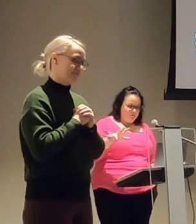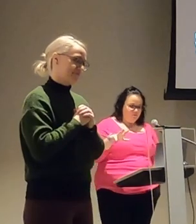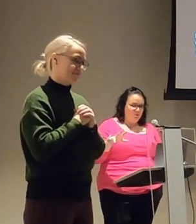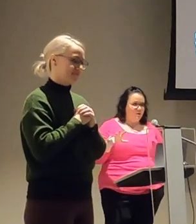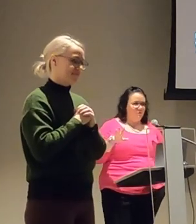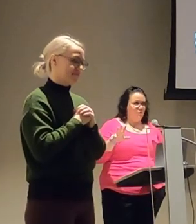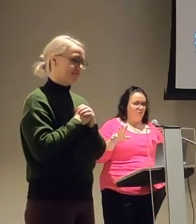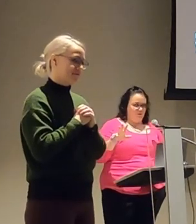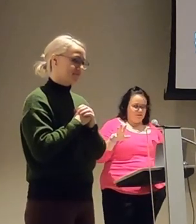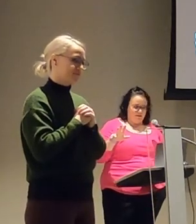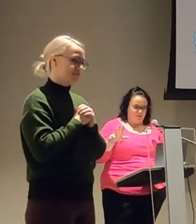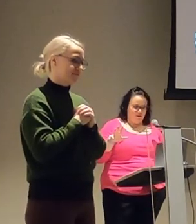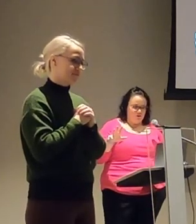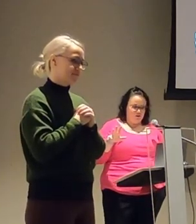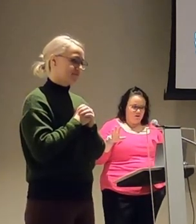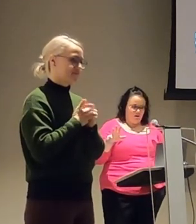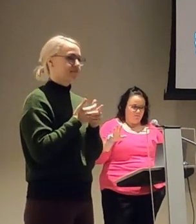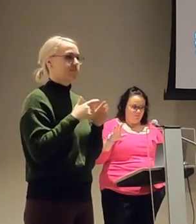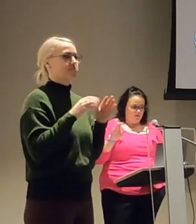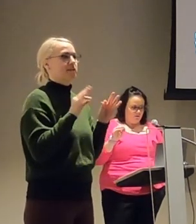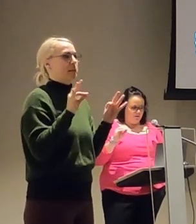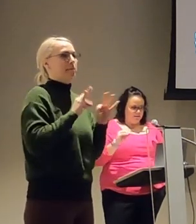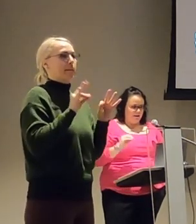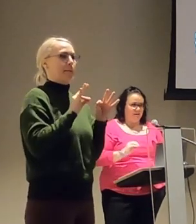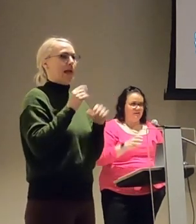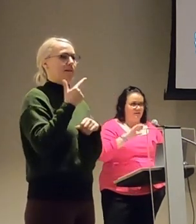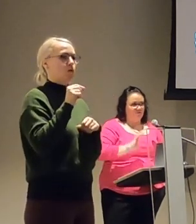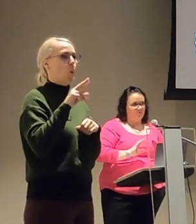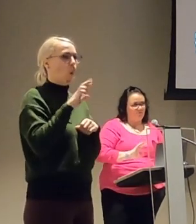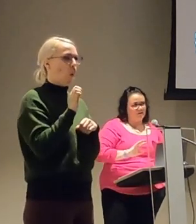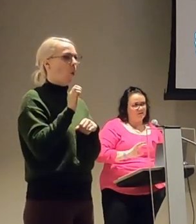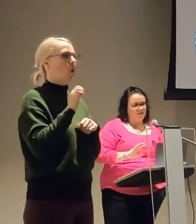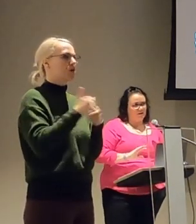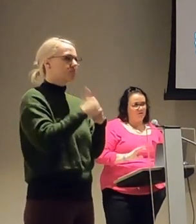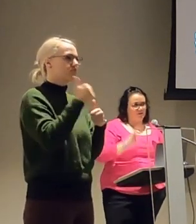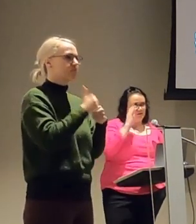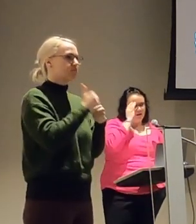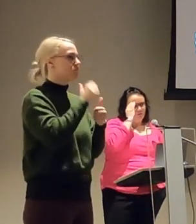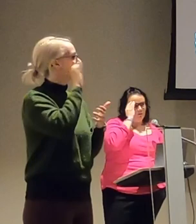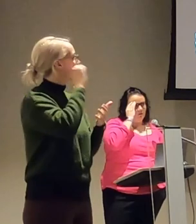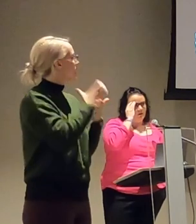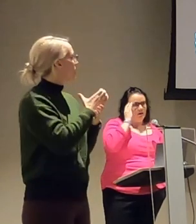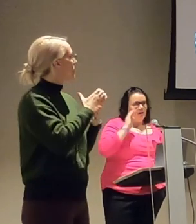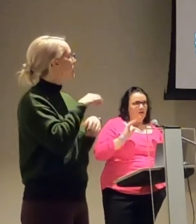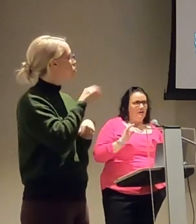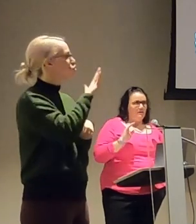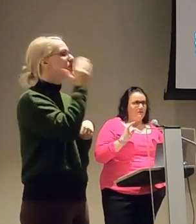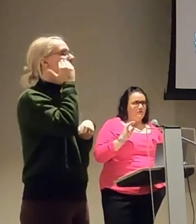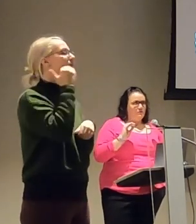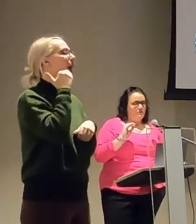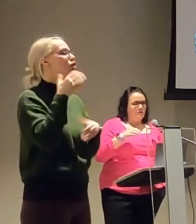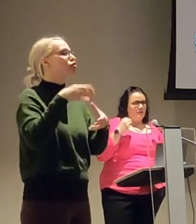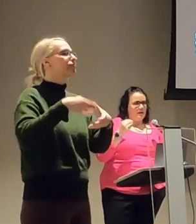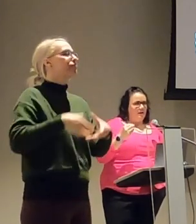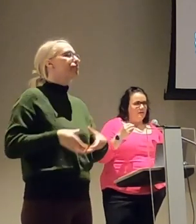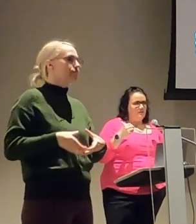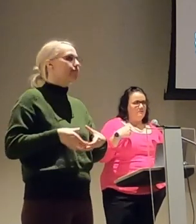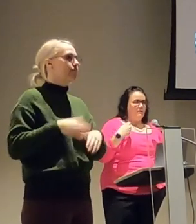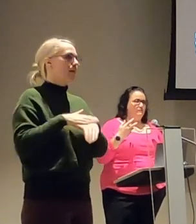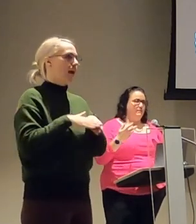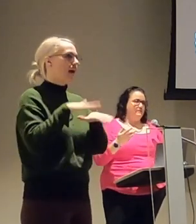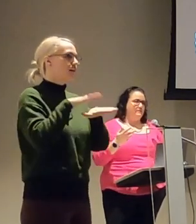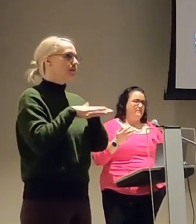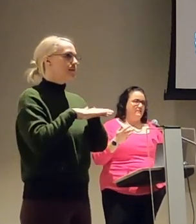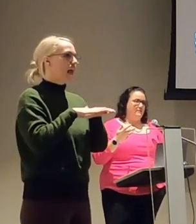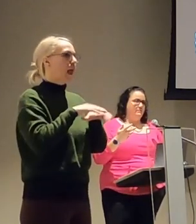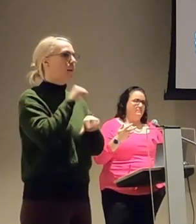So there's minimal amount of gore in this image. His head is kind of resting down on the table. And so again, this